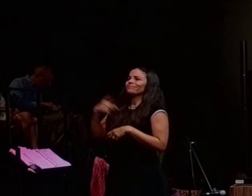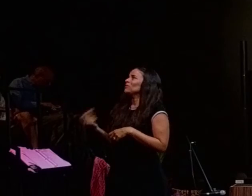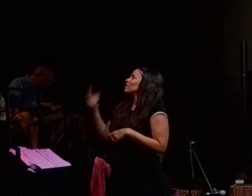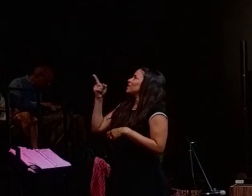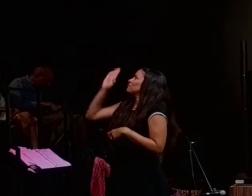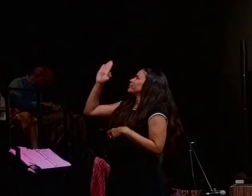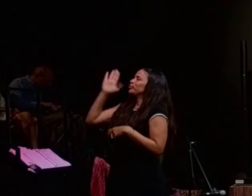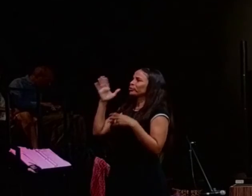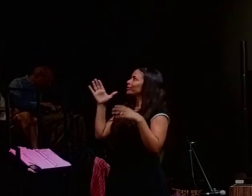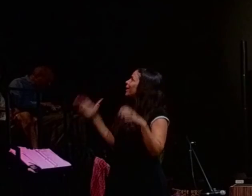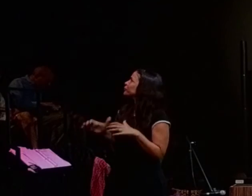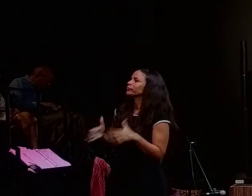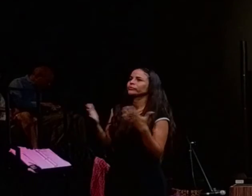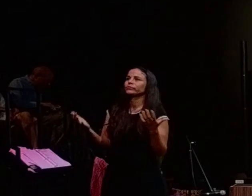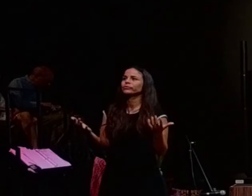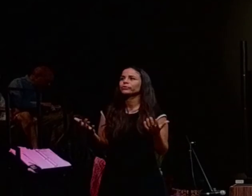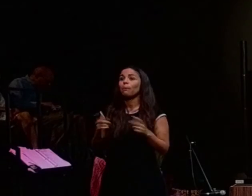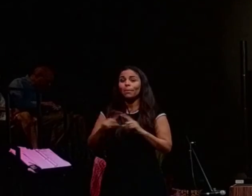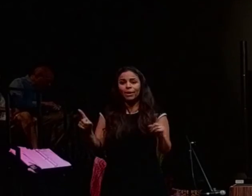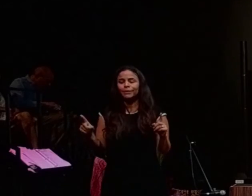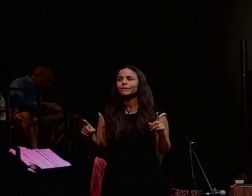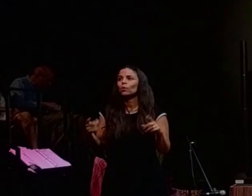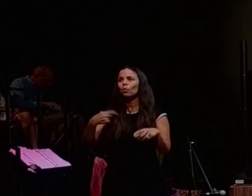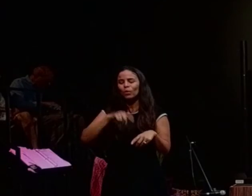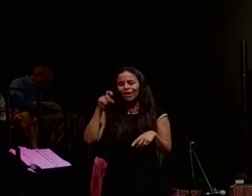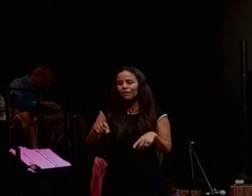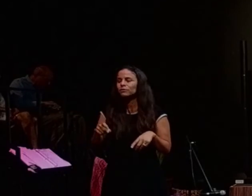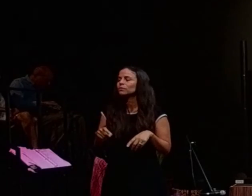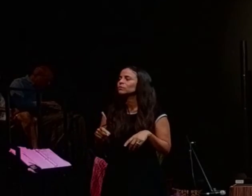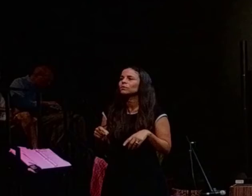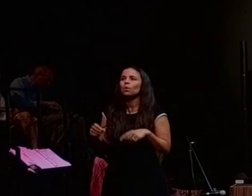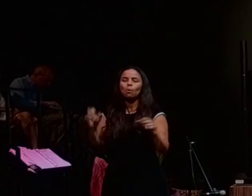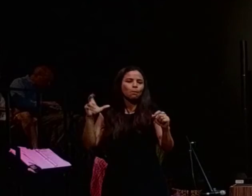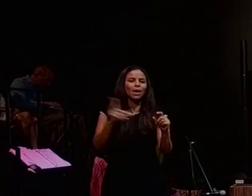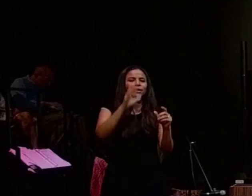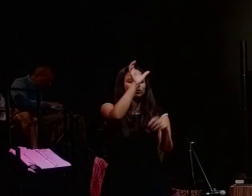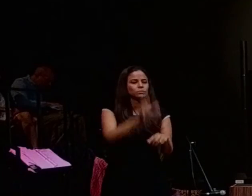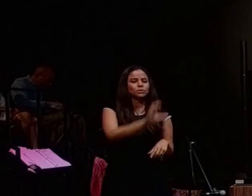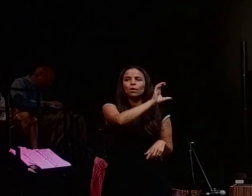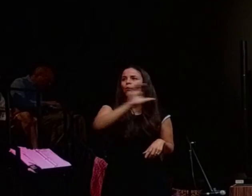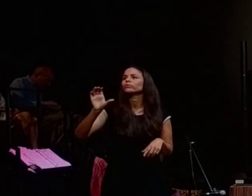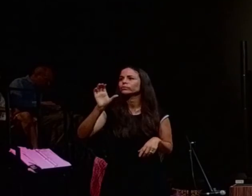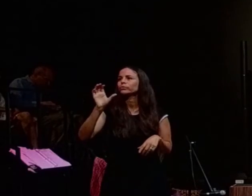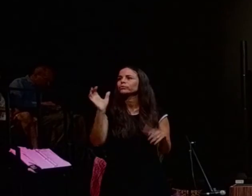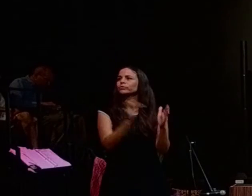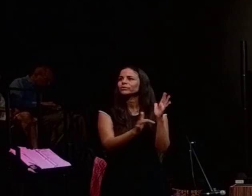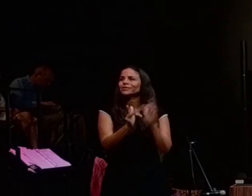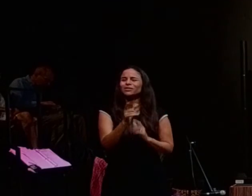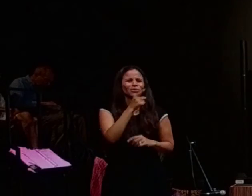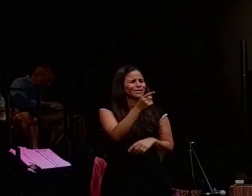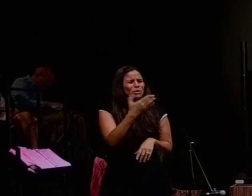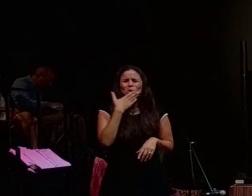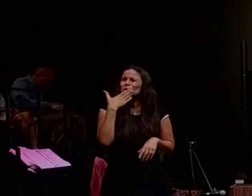here. But in all things, we always need to take it back to Jesus. Jesus was as close to a good person